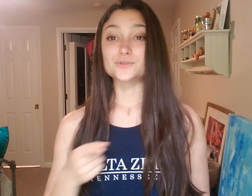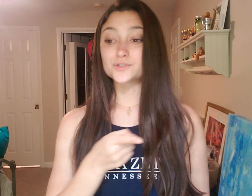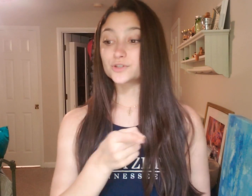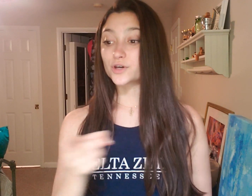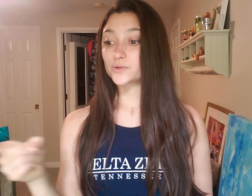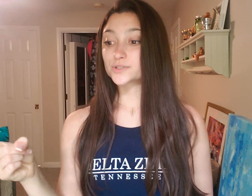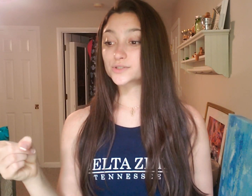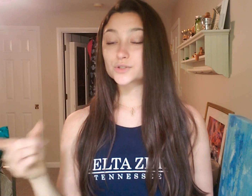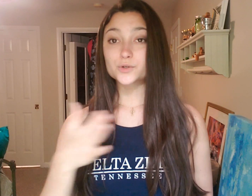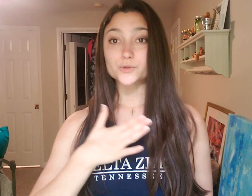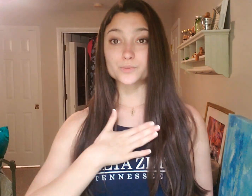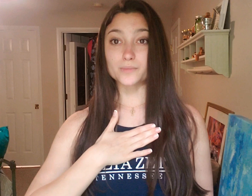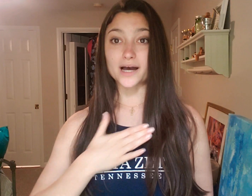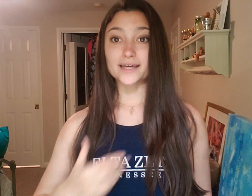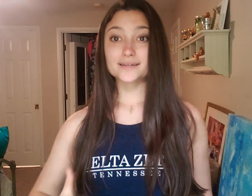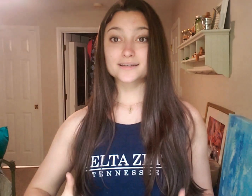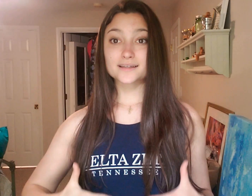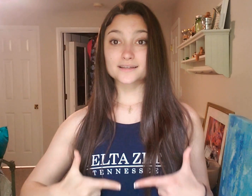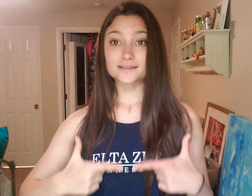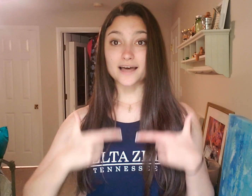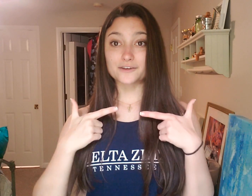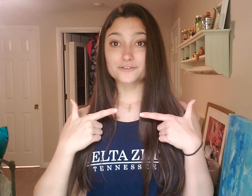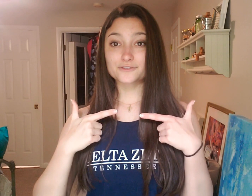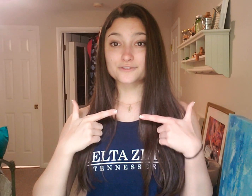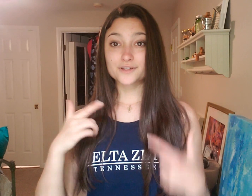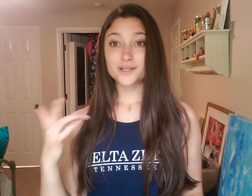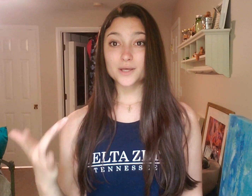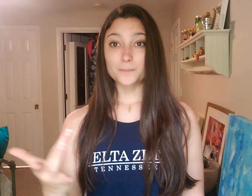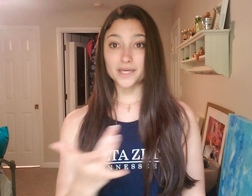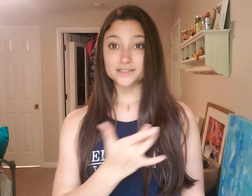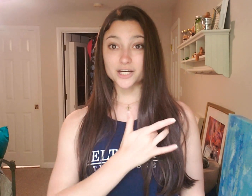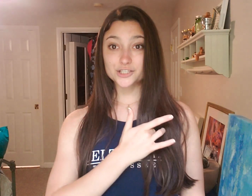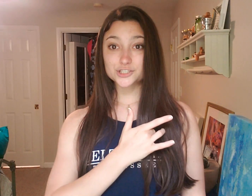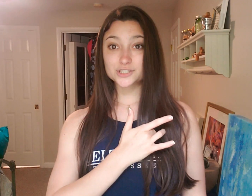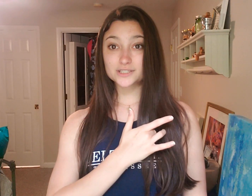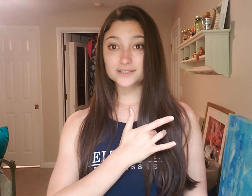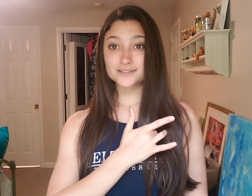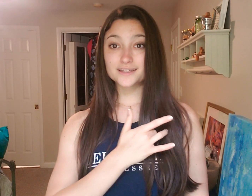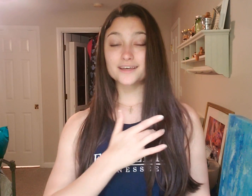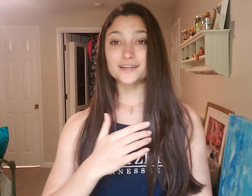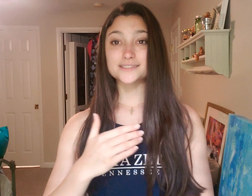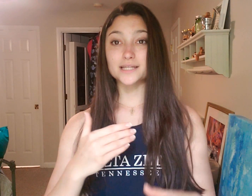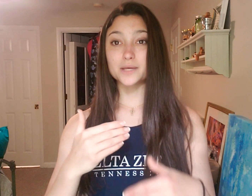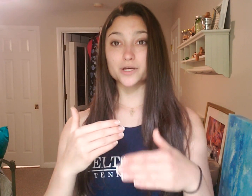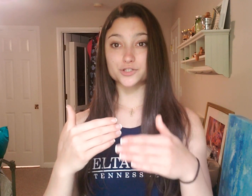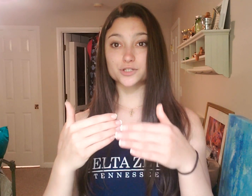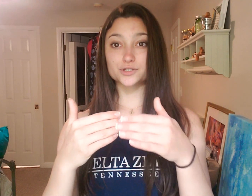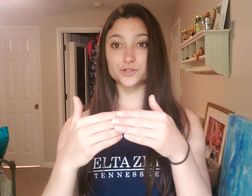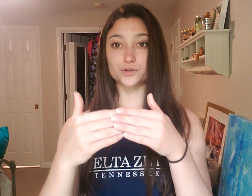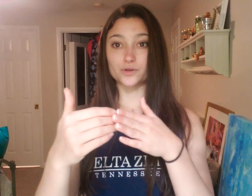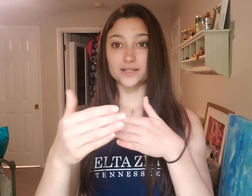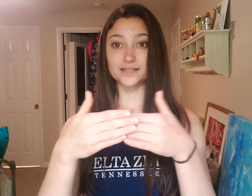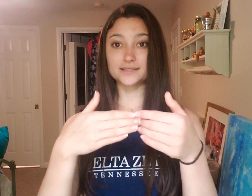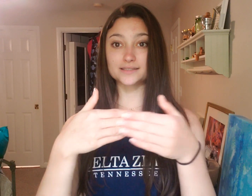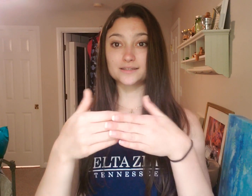To those whom my life may touch in slight measure, so you go like this with